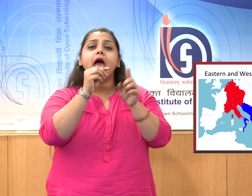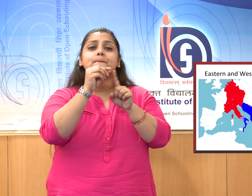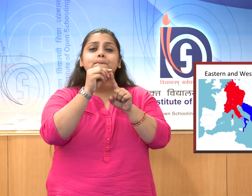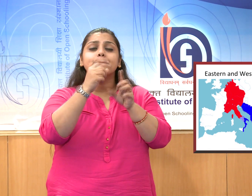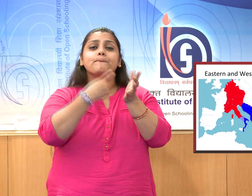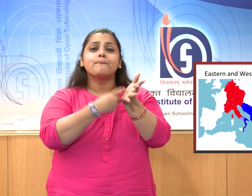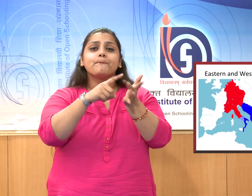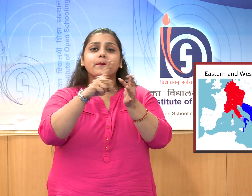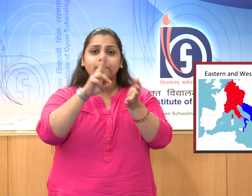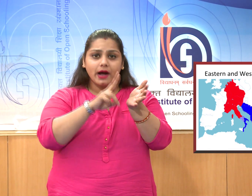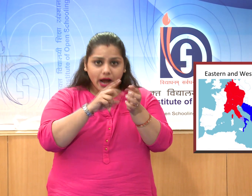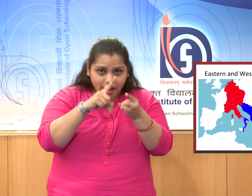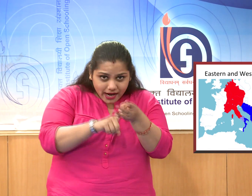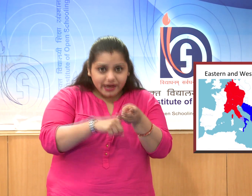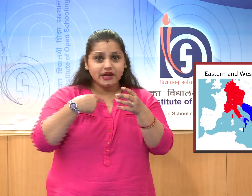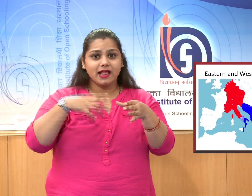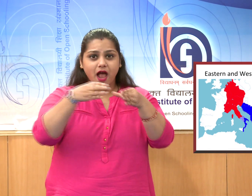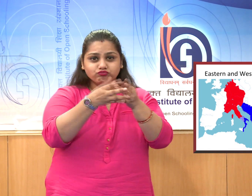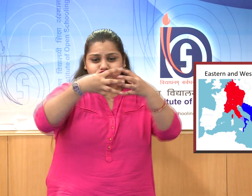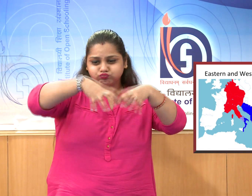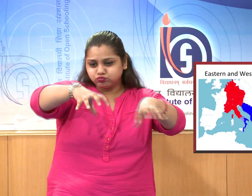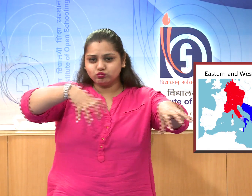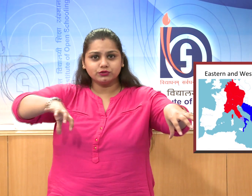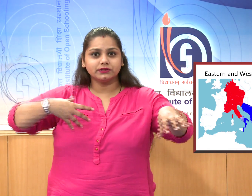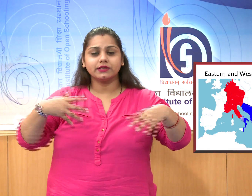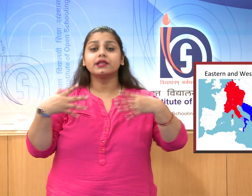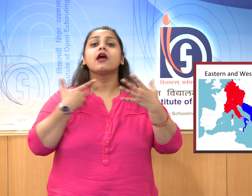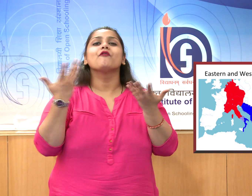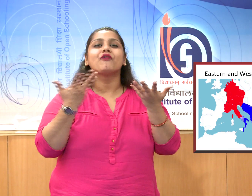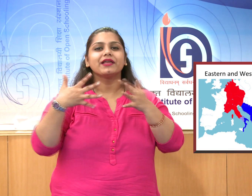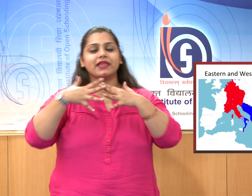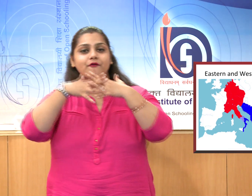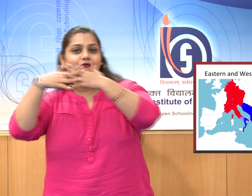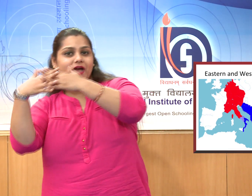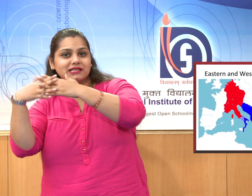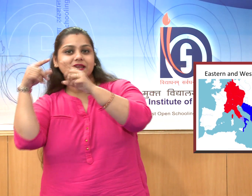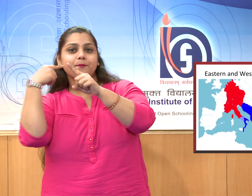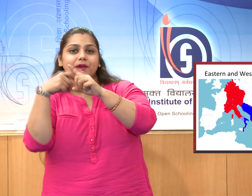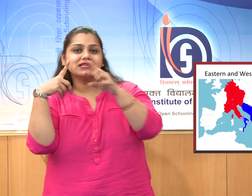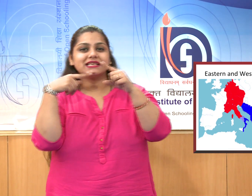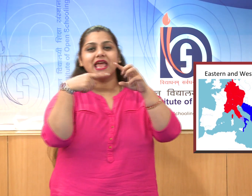had come to be divided into western and eastern territories.